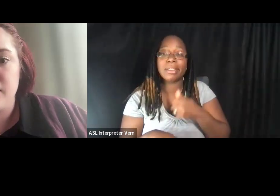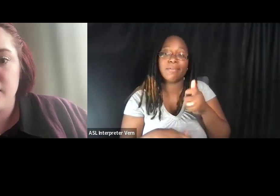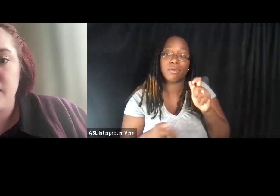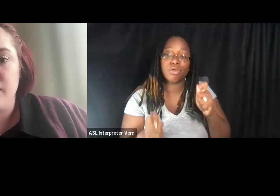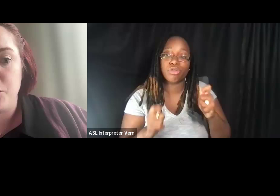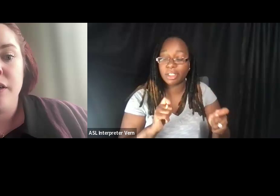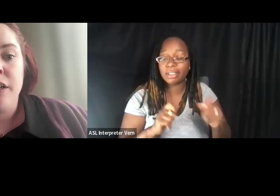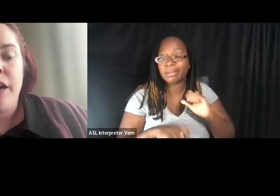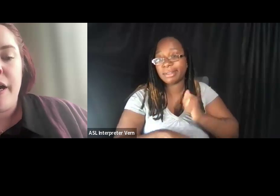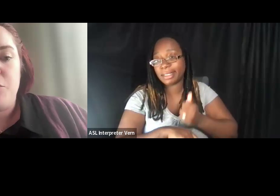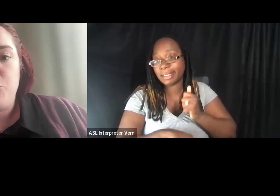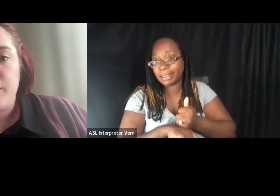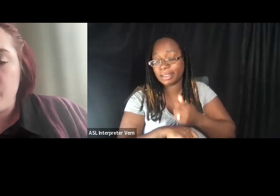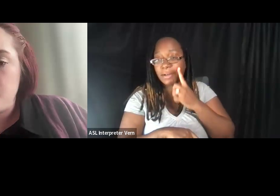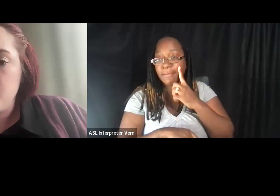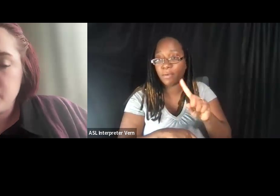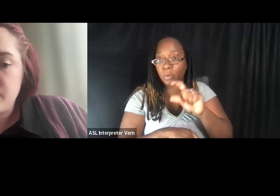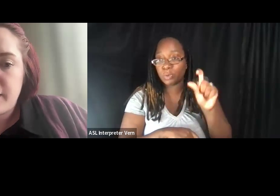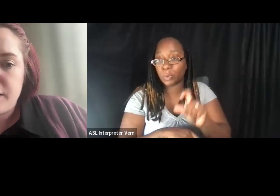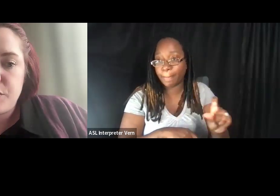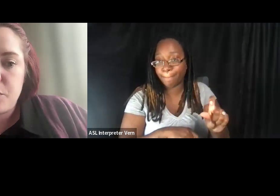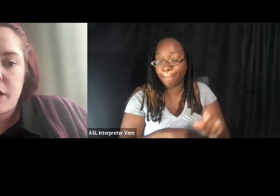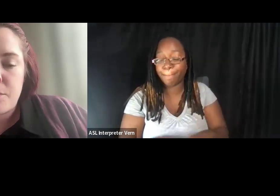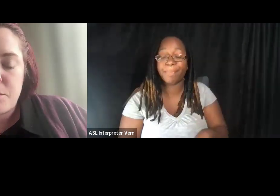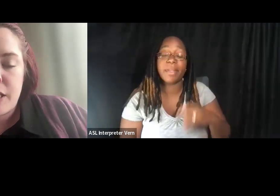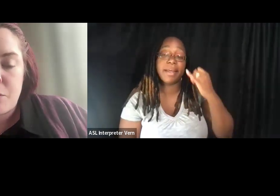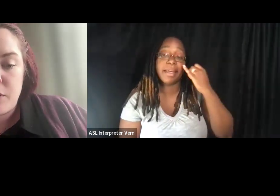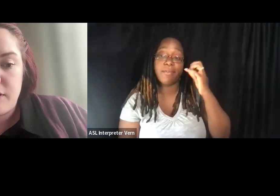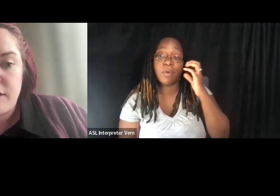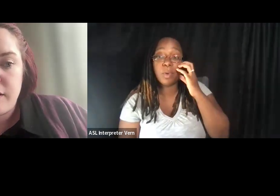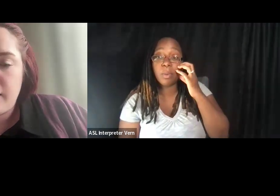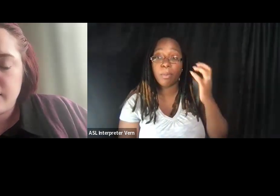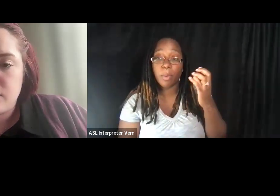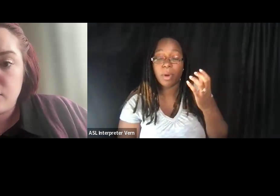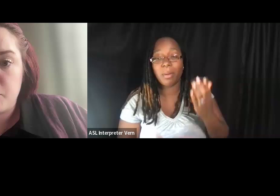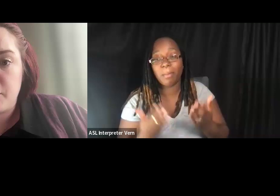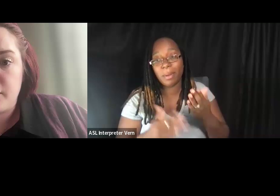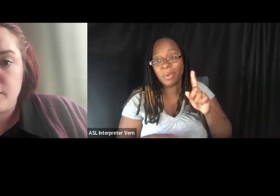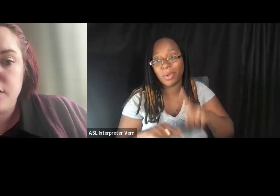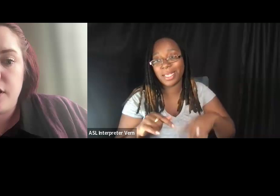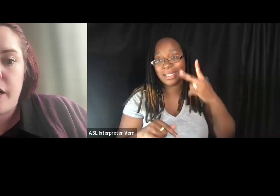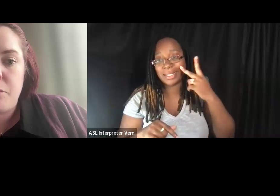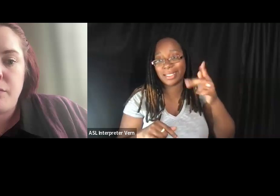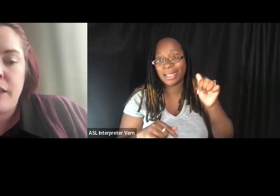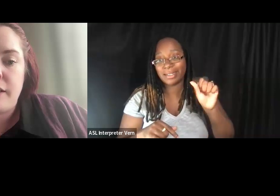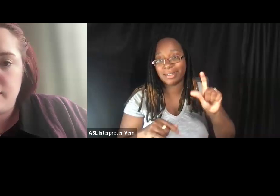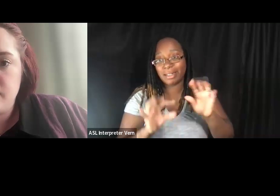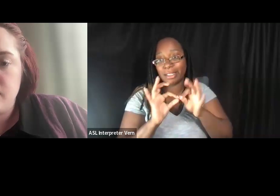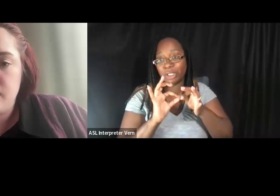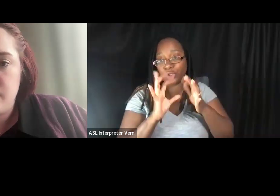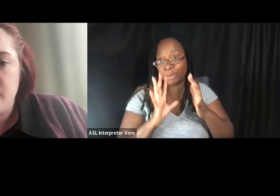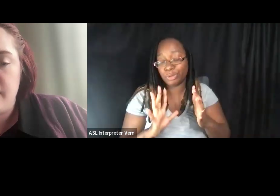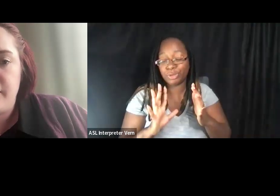settings in Zoom, where on a mobile device, you might not be able to see the ASL interpreters